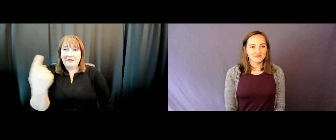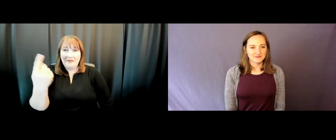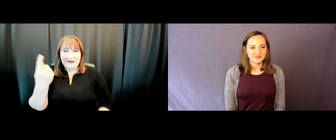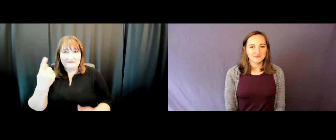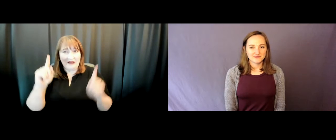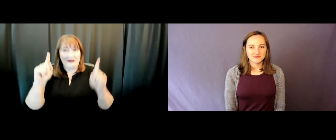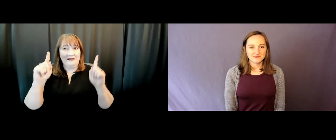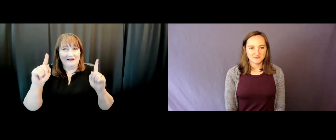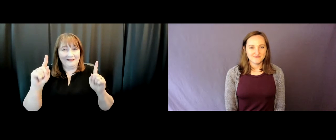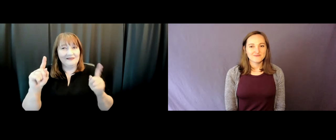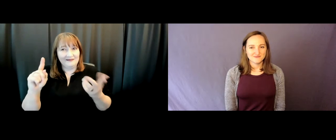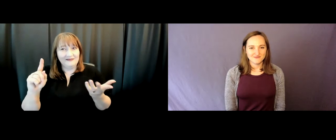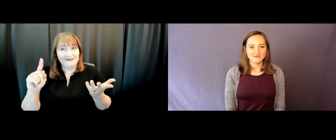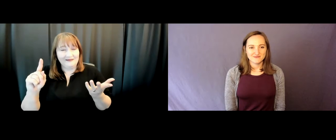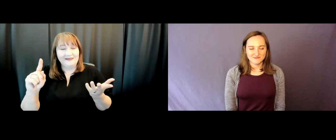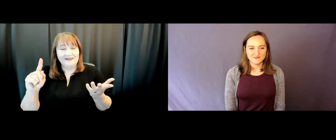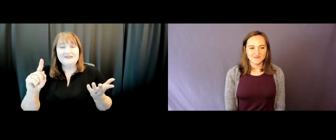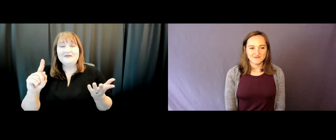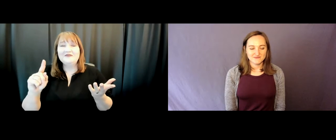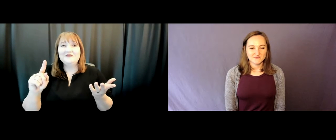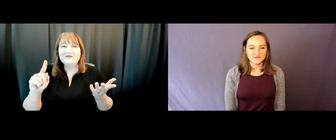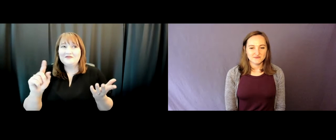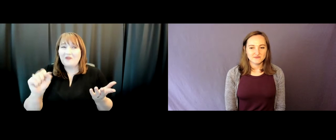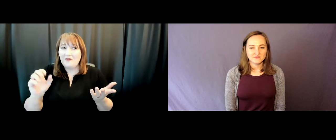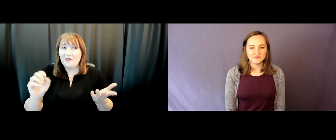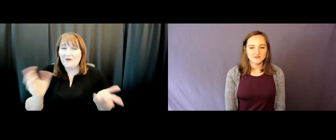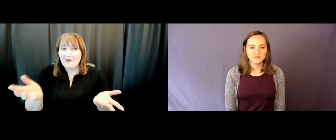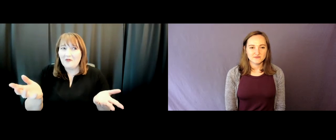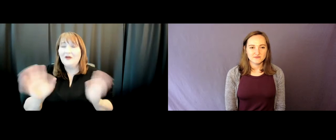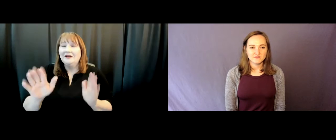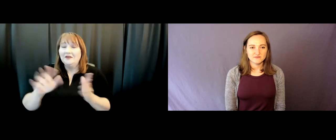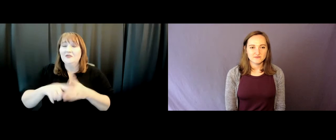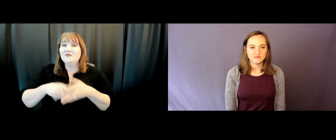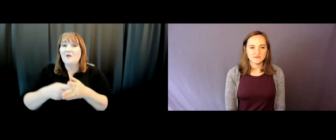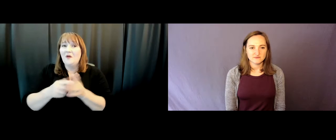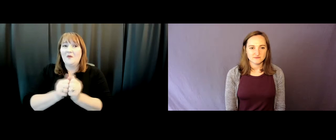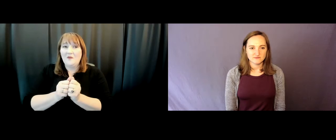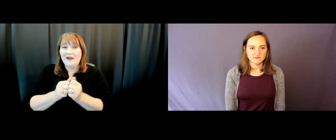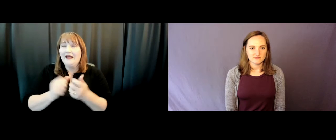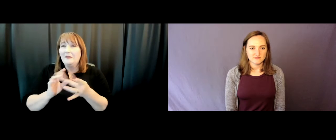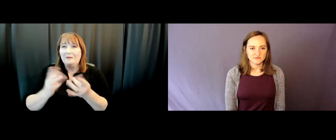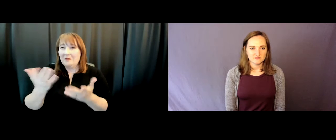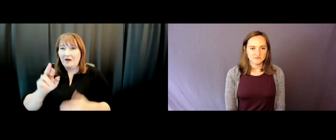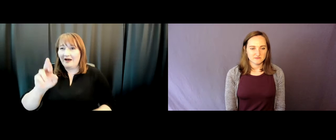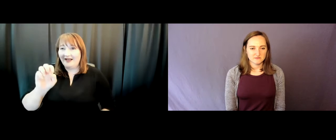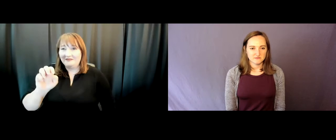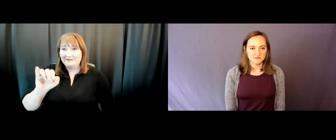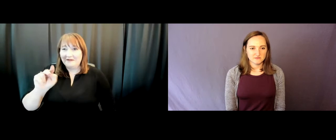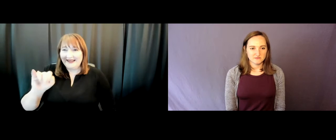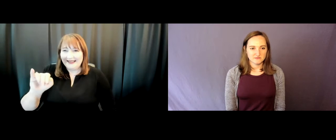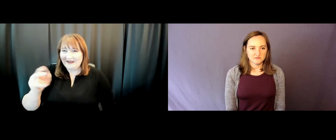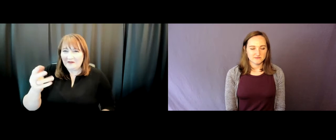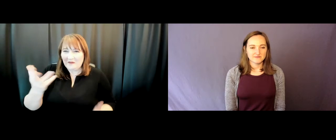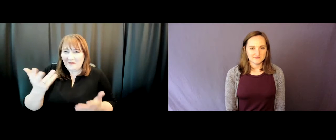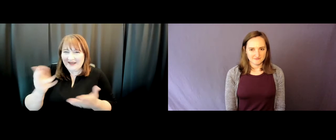to this. So let's start with talking about what Reiki is. Sure. Yeah. So